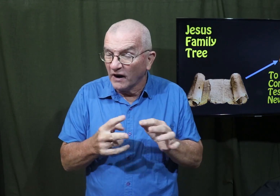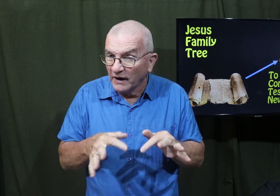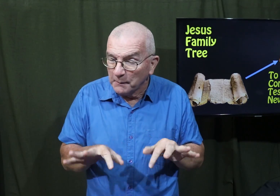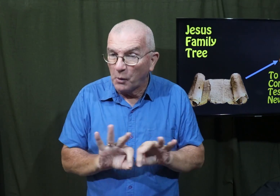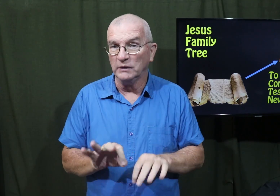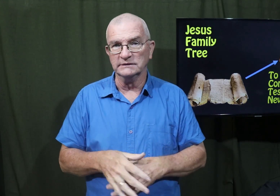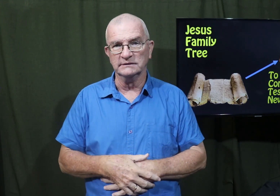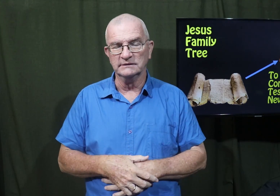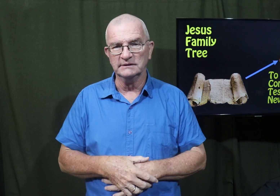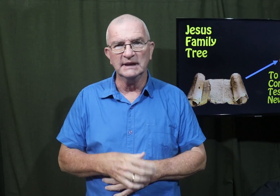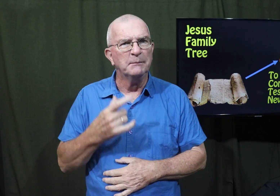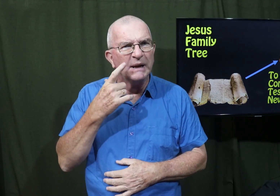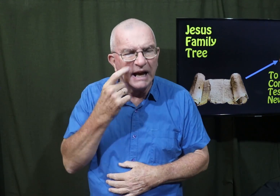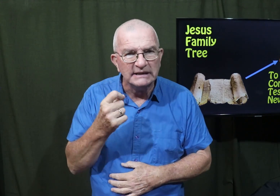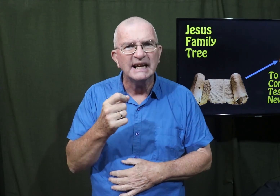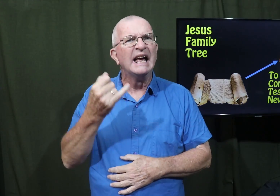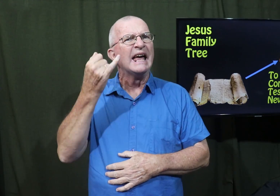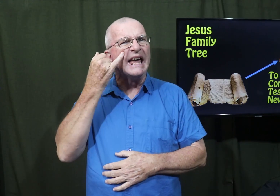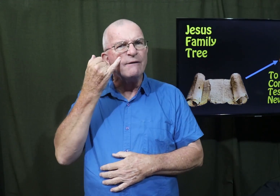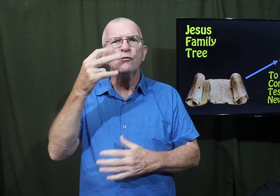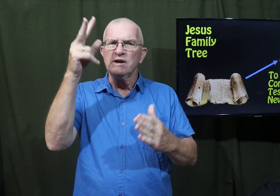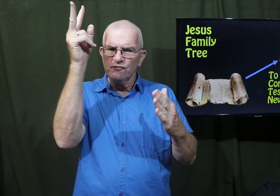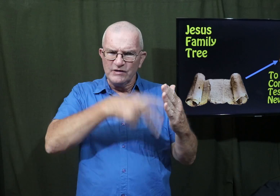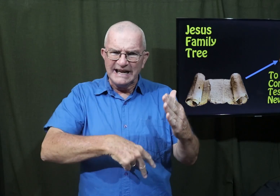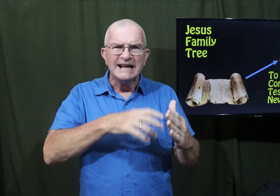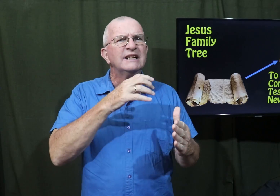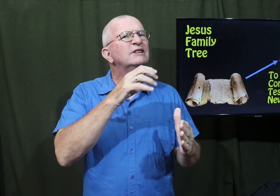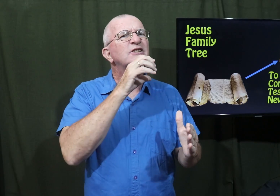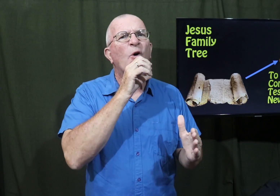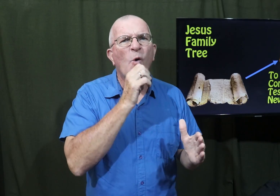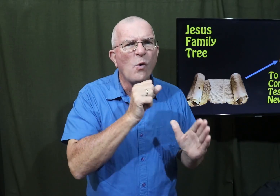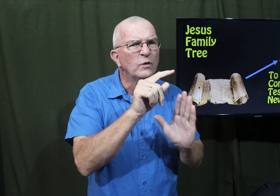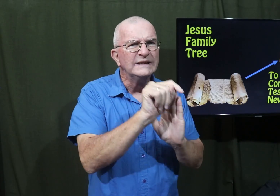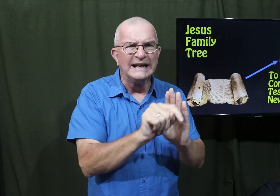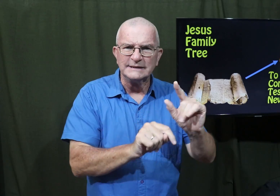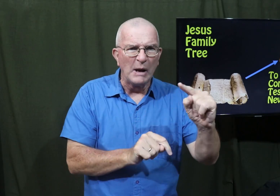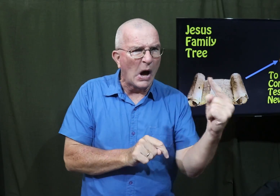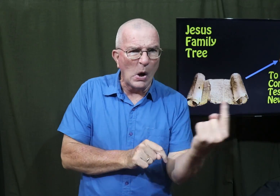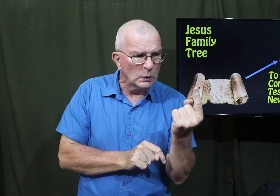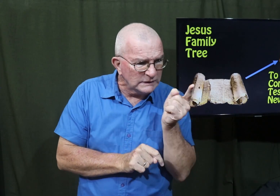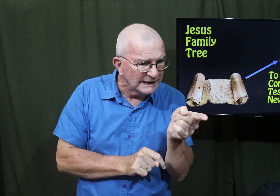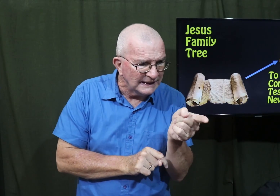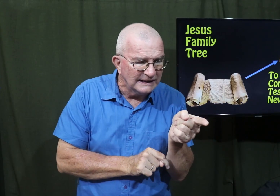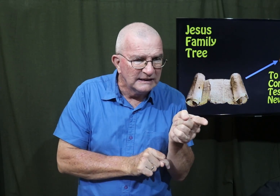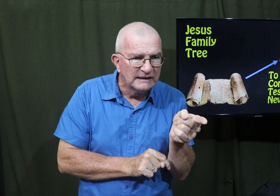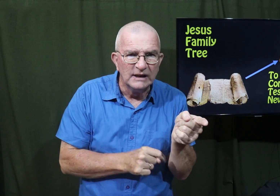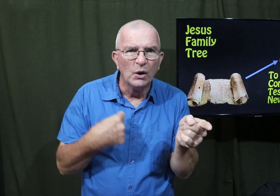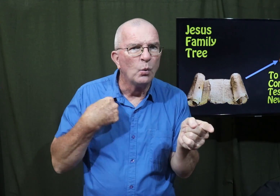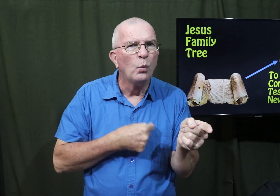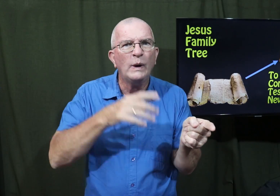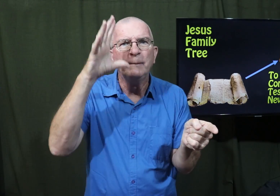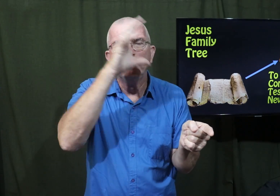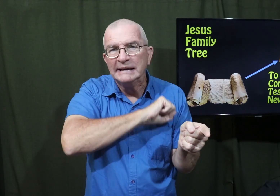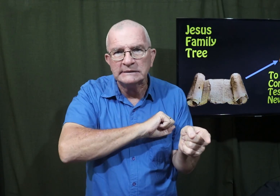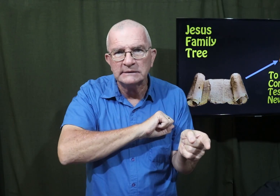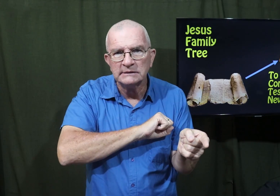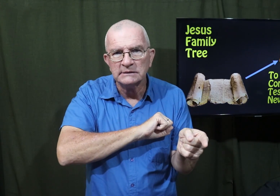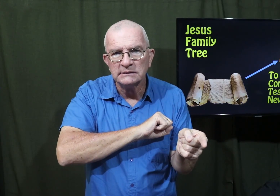and this is very important because if we read the Old Testament only we